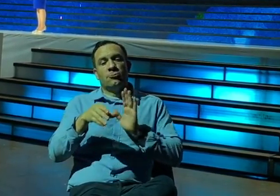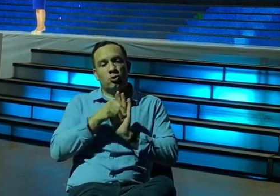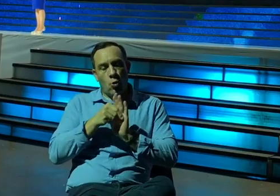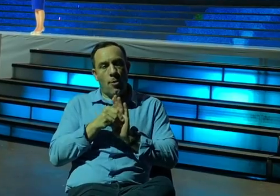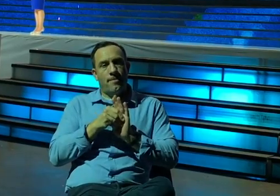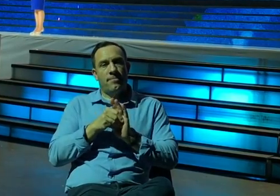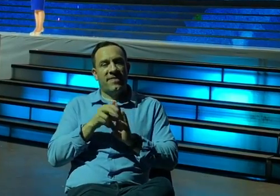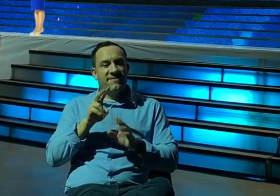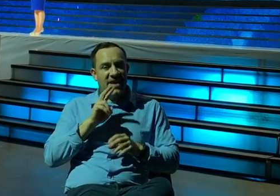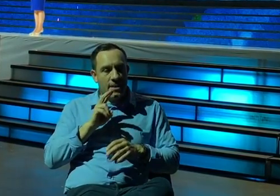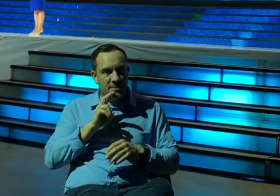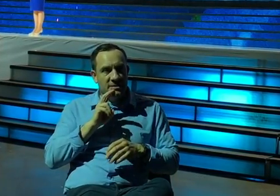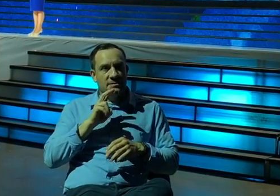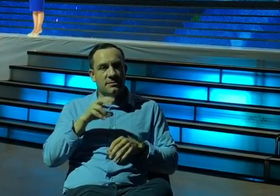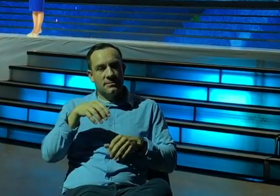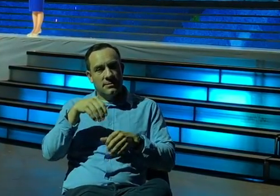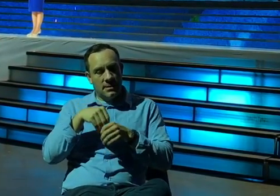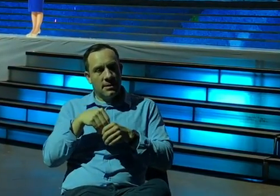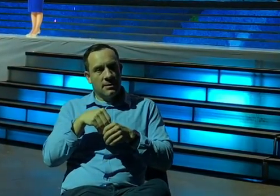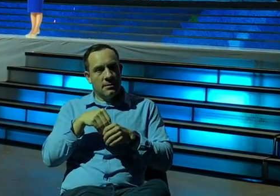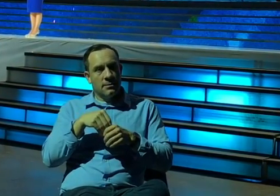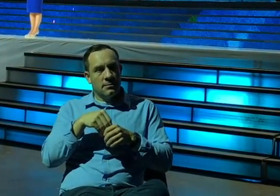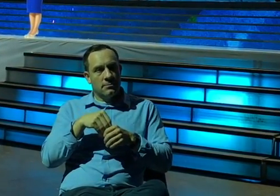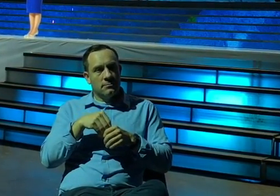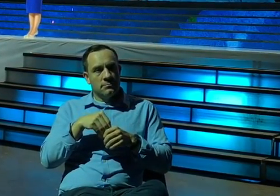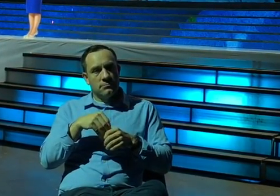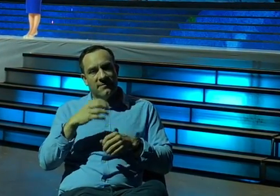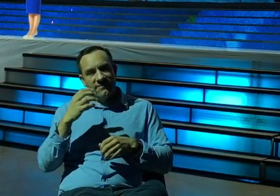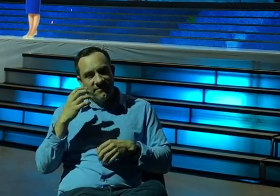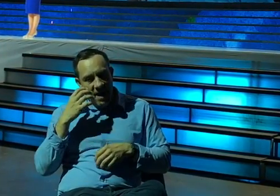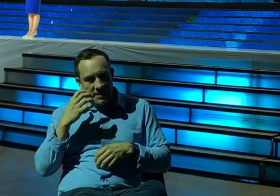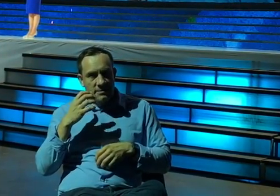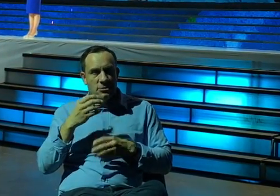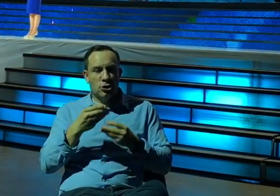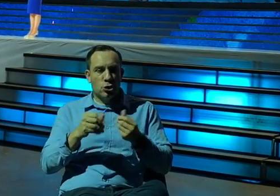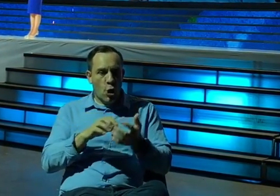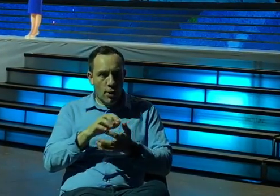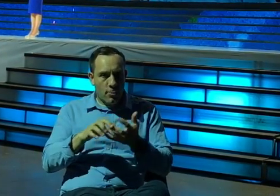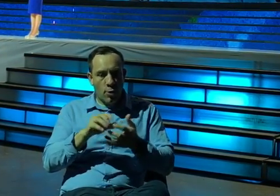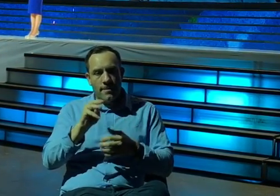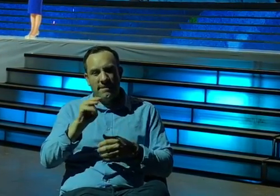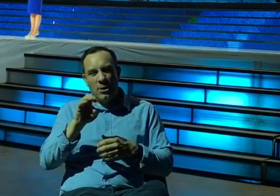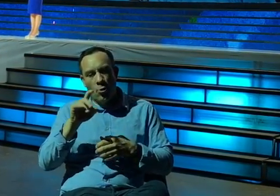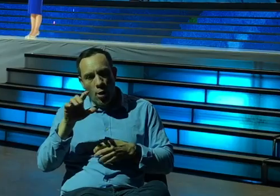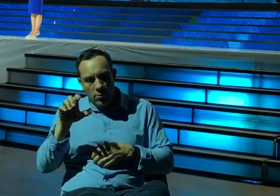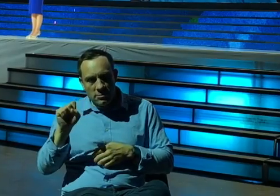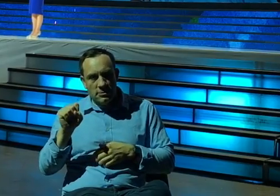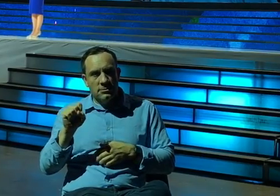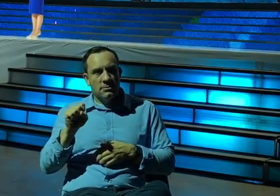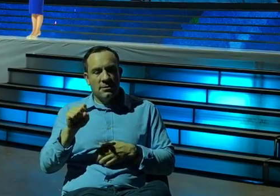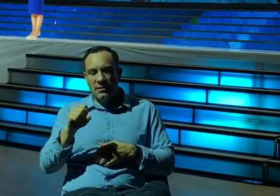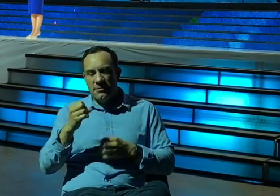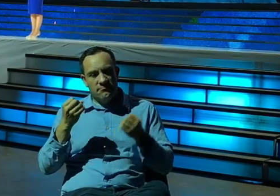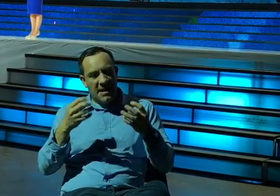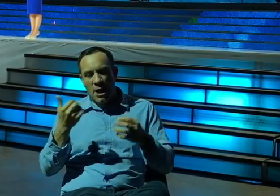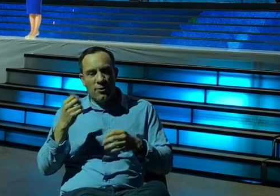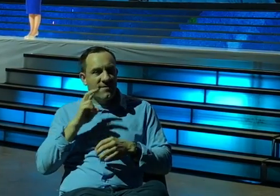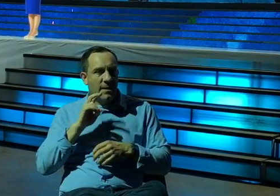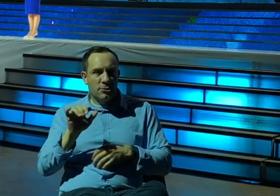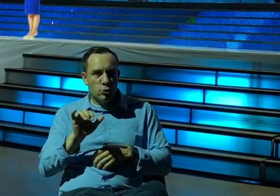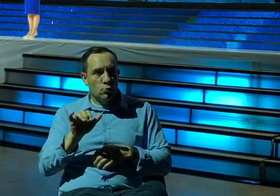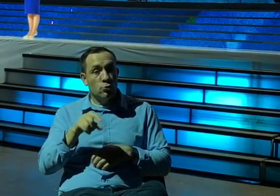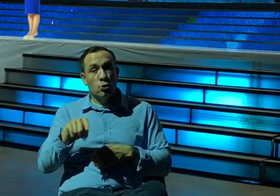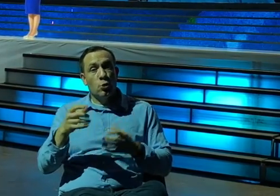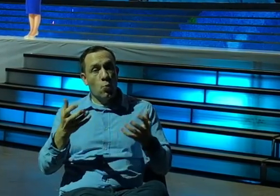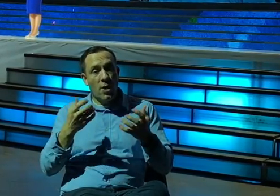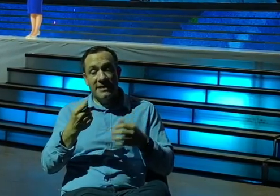the vitamins and minerals that are in fat-soluble minerals and many other vitamins too. So you want